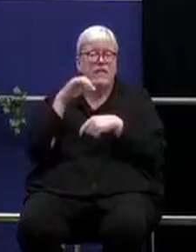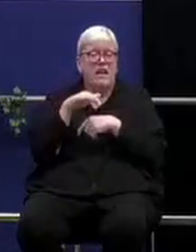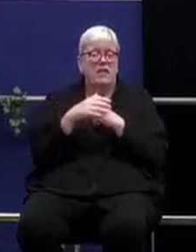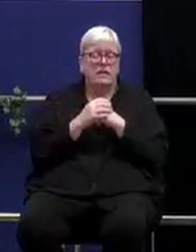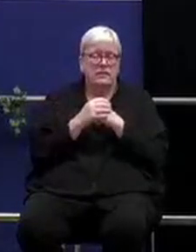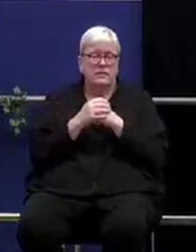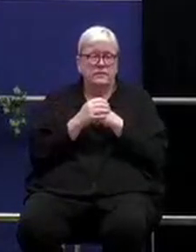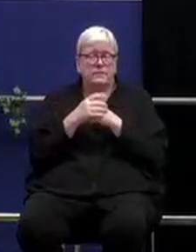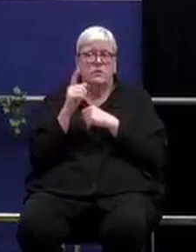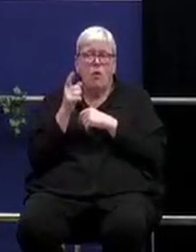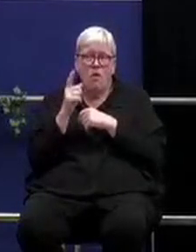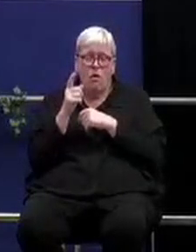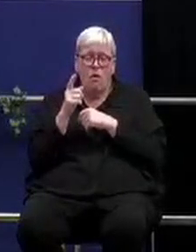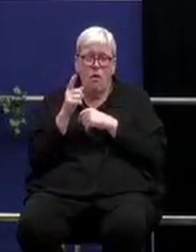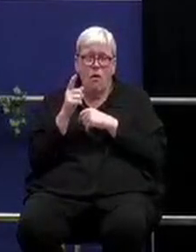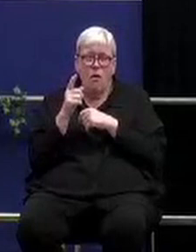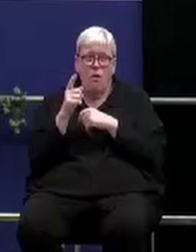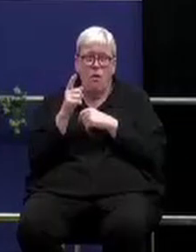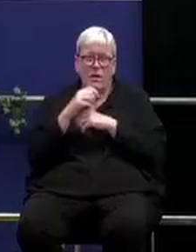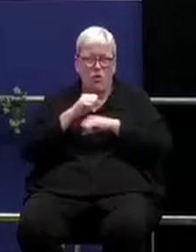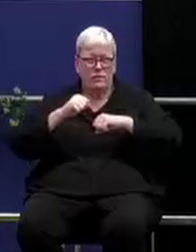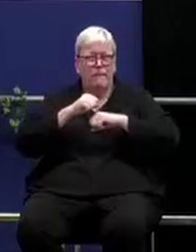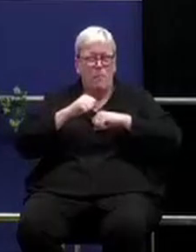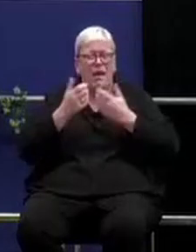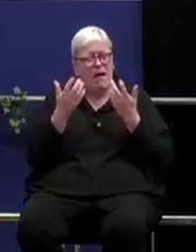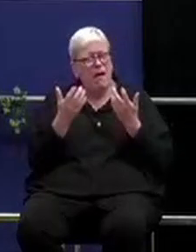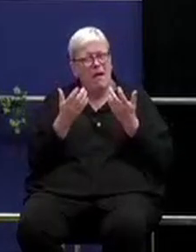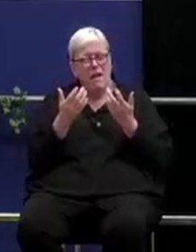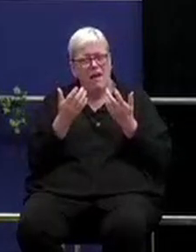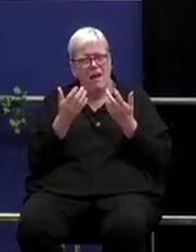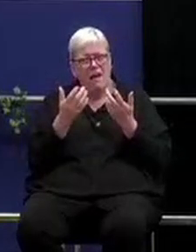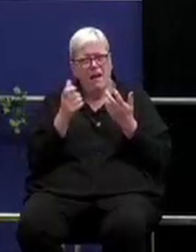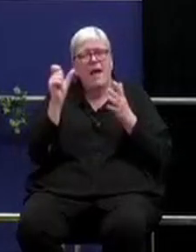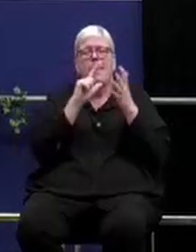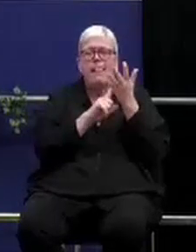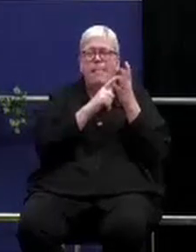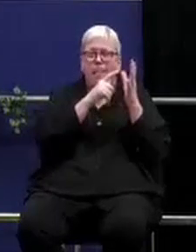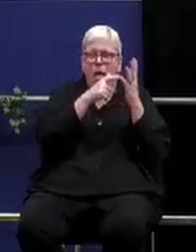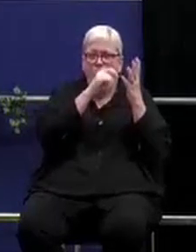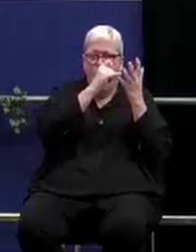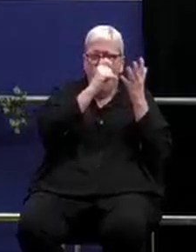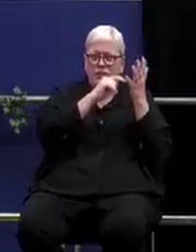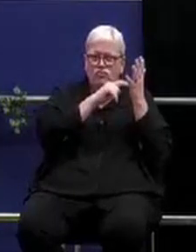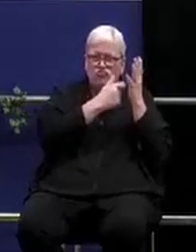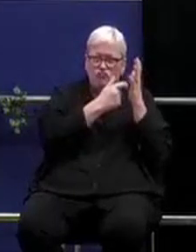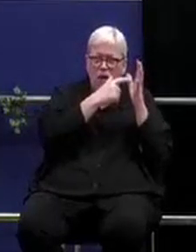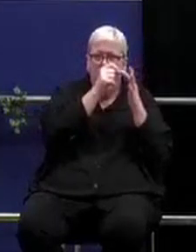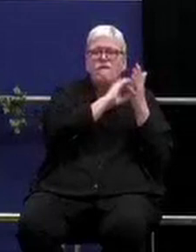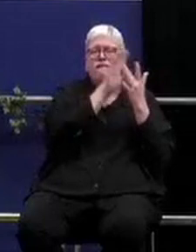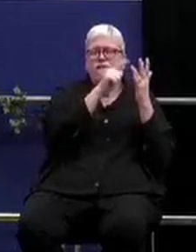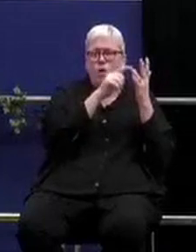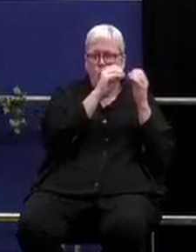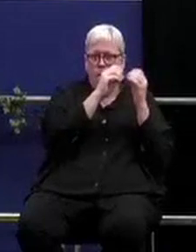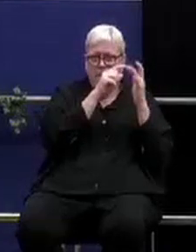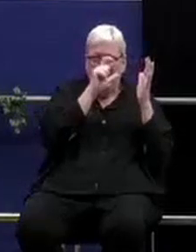Maybe off the back of that, claustrophobic is a word that comes up often with The Pharmacist, both in its reviews,